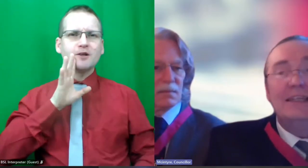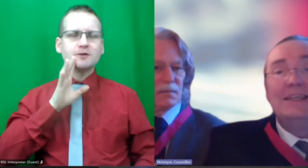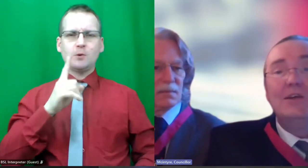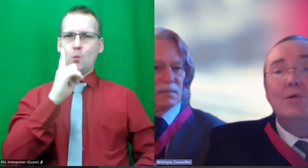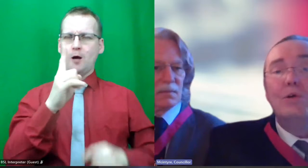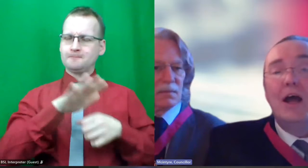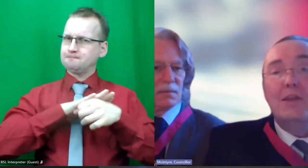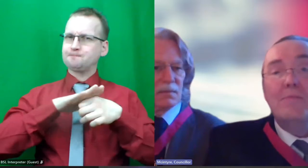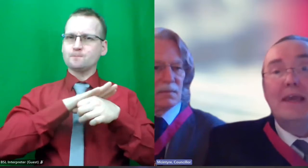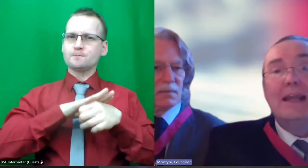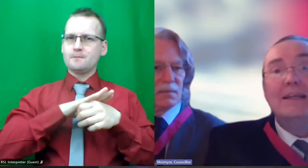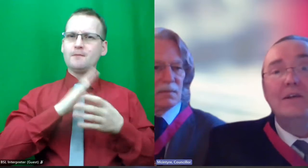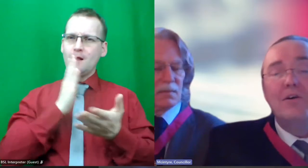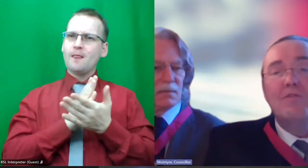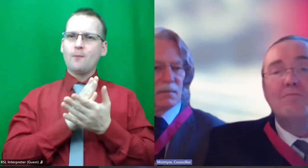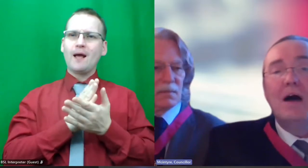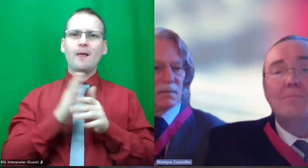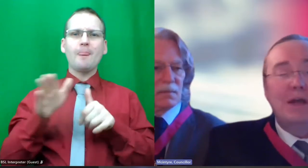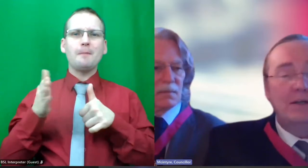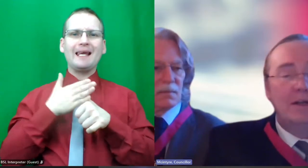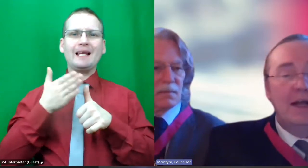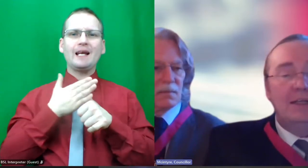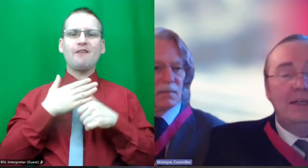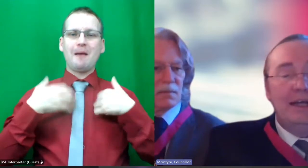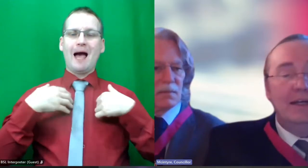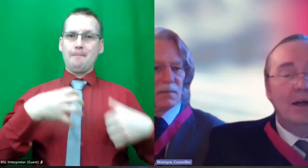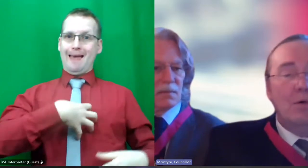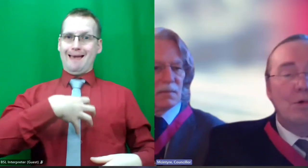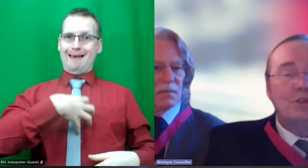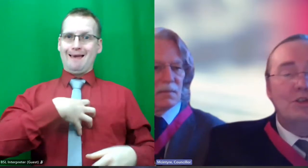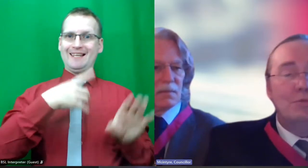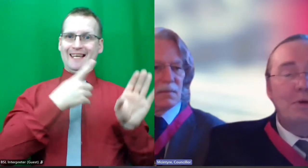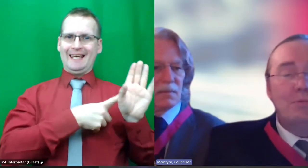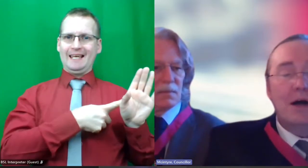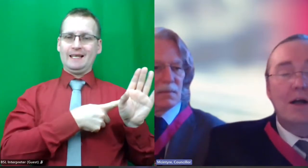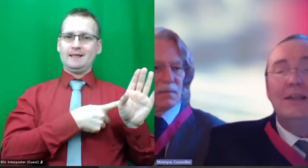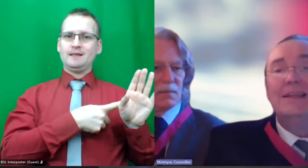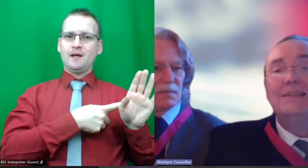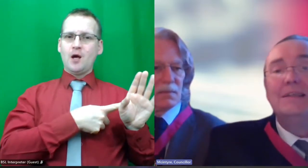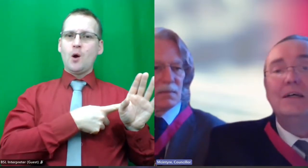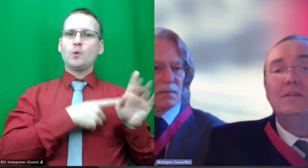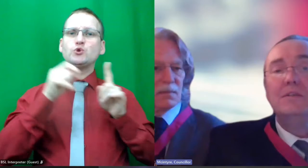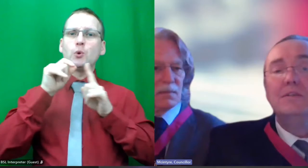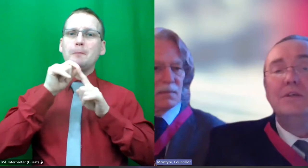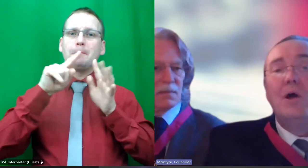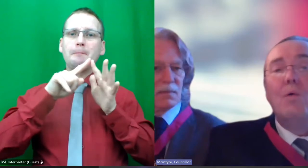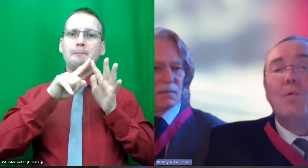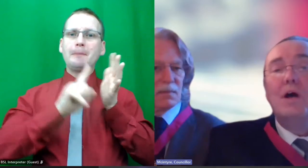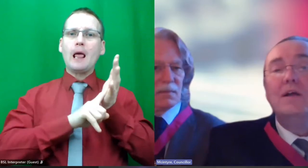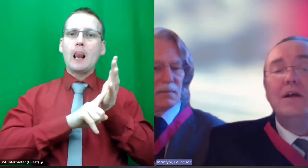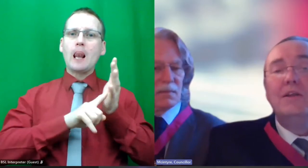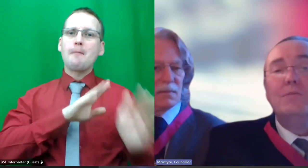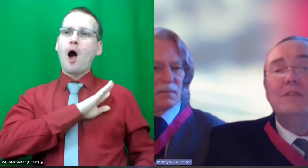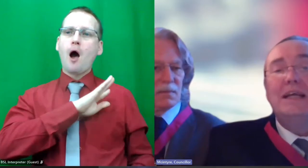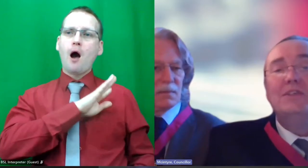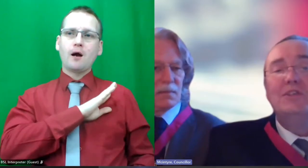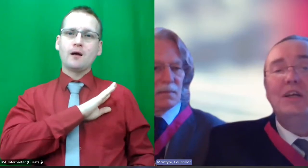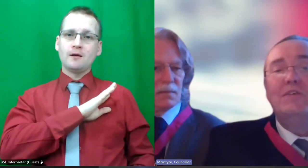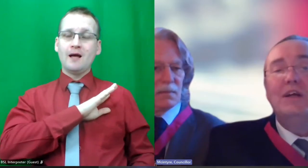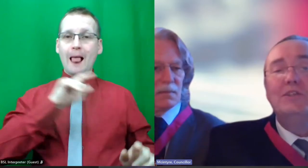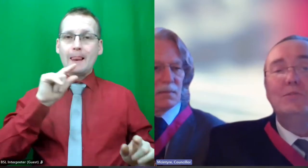cases that I did go at the beginning of my mayoral year was to Peel Park in Little Halton, where there